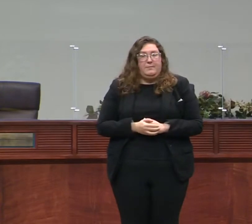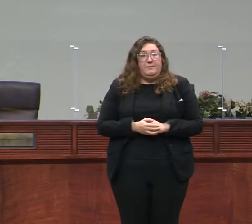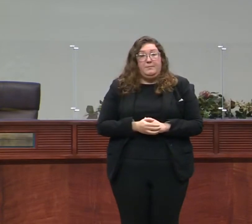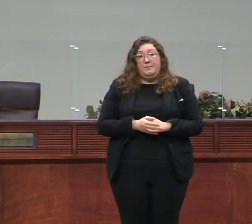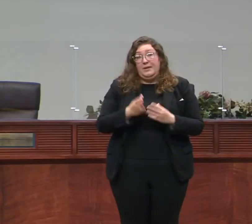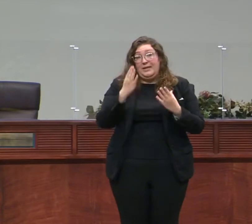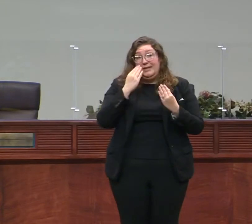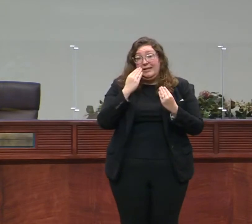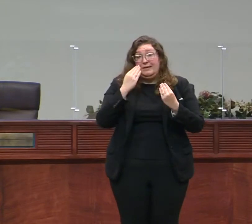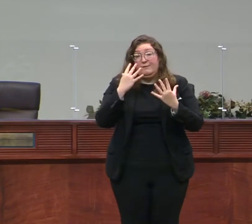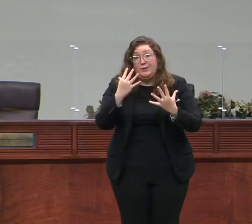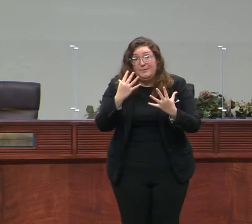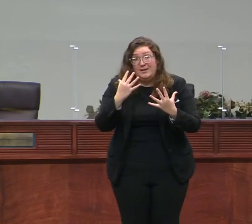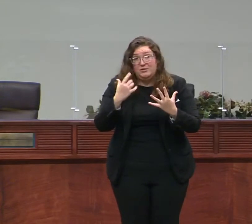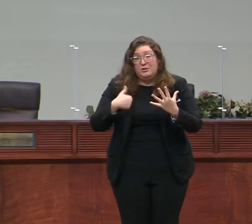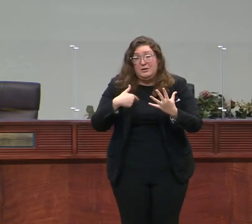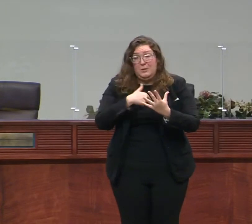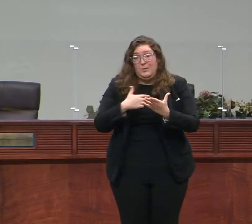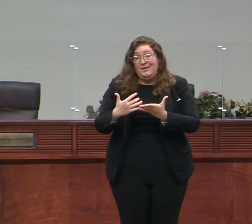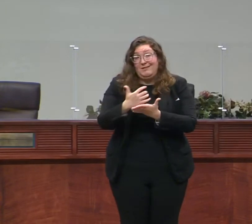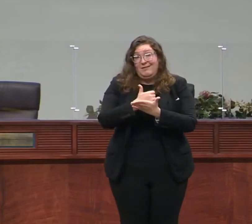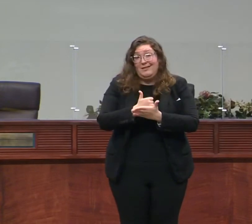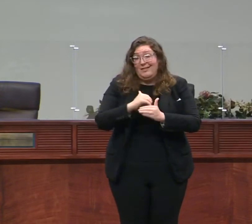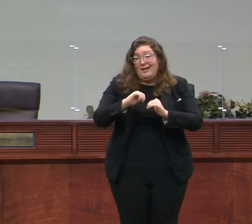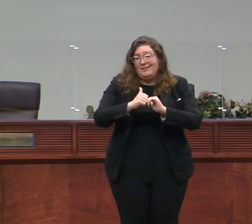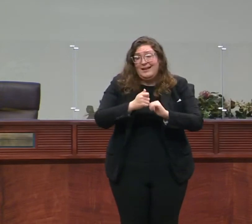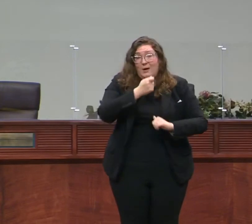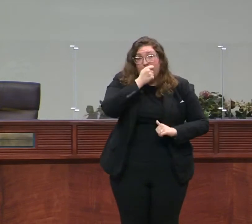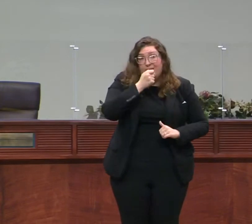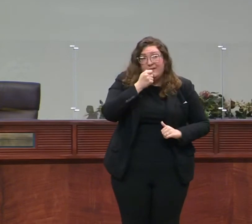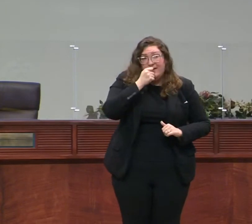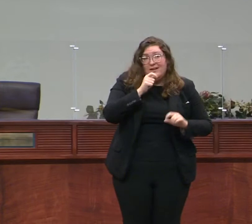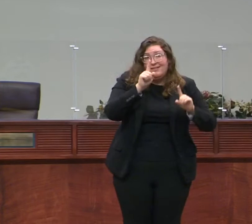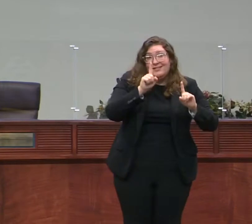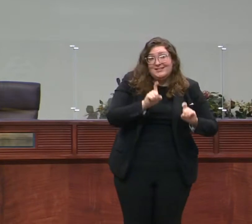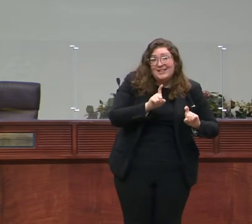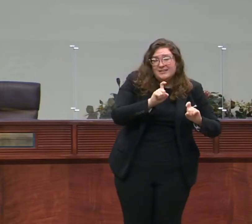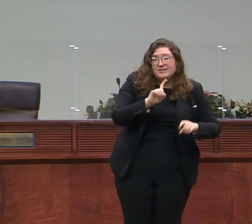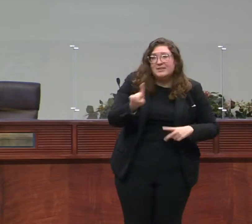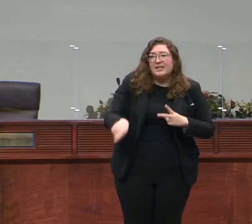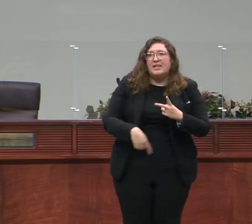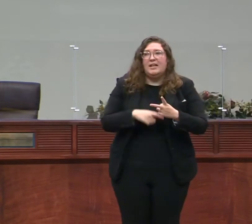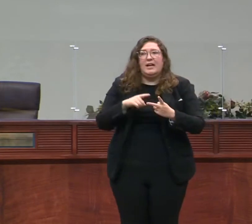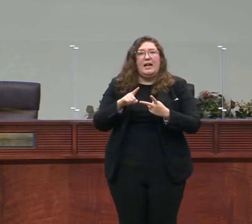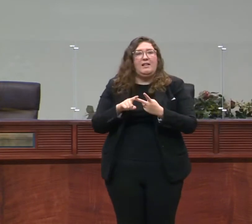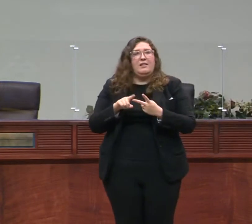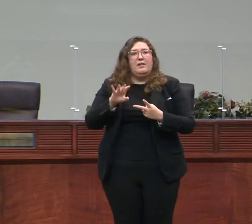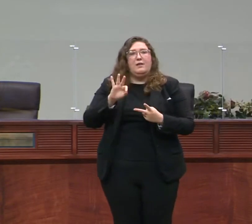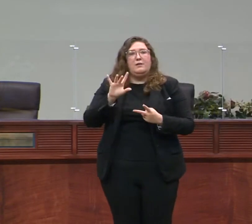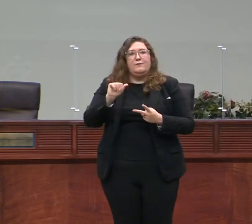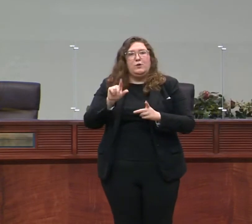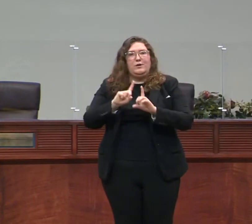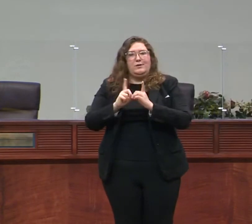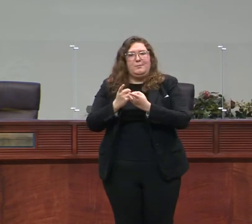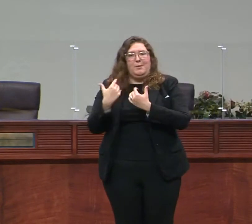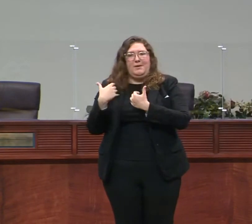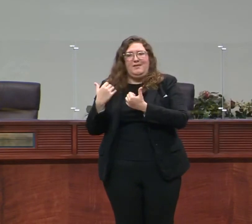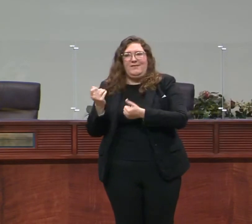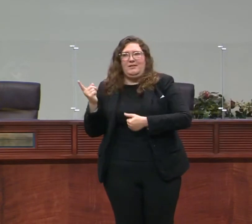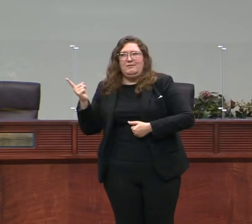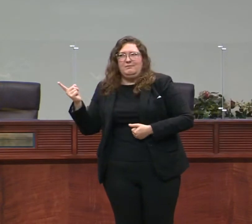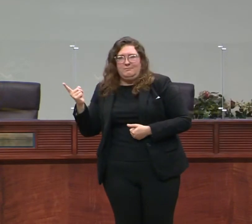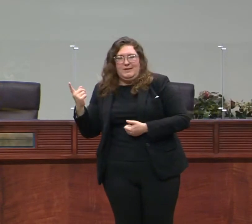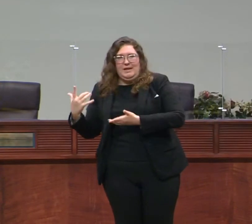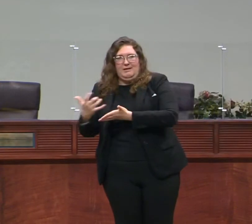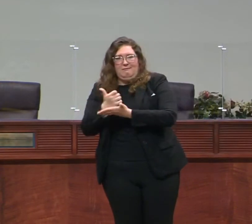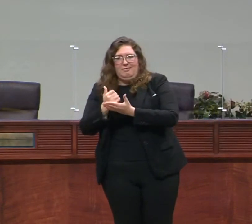the testing and the data that the Florida Department of Health here in Orange County collects and